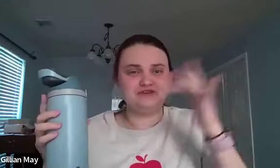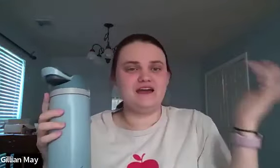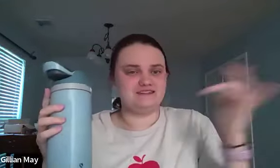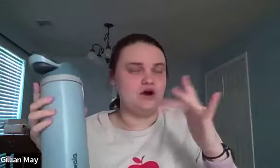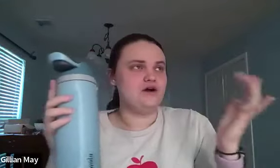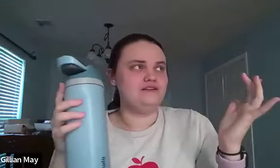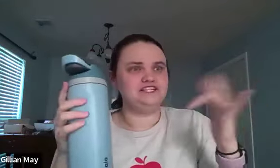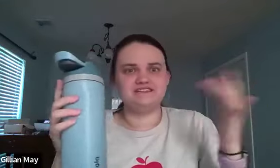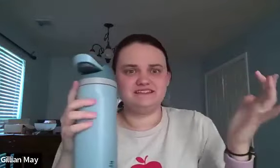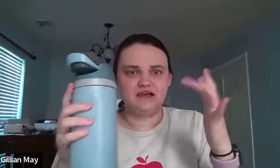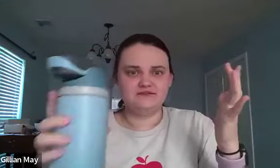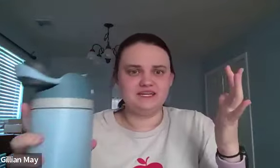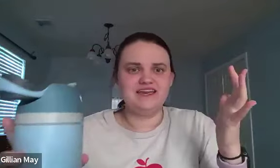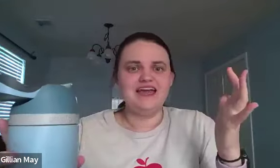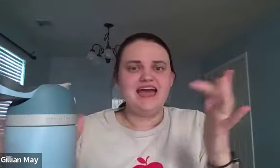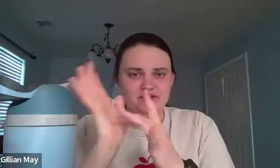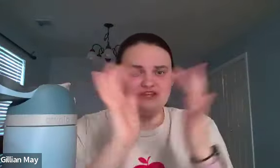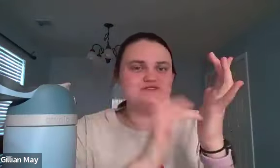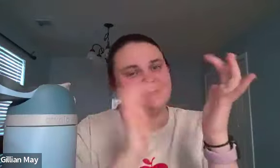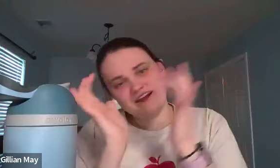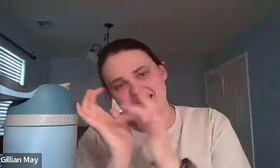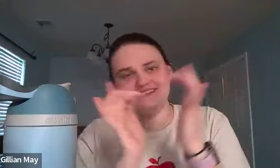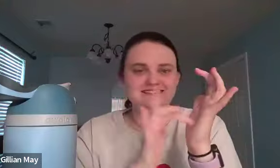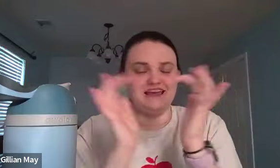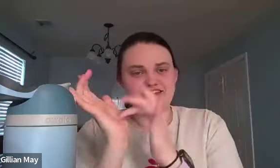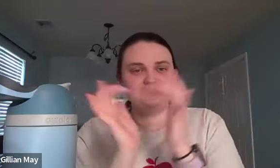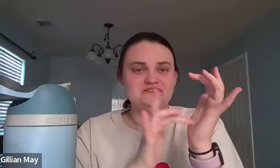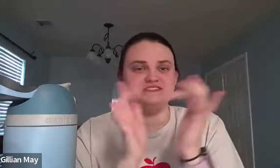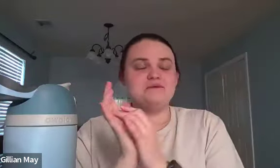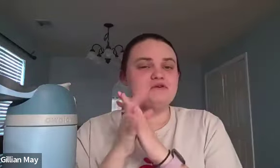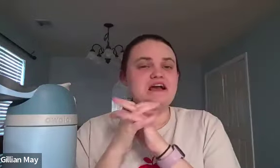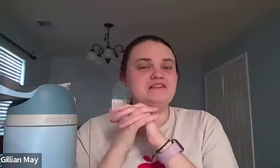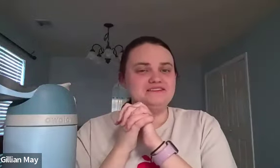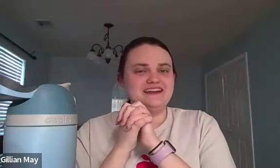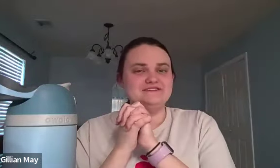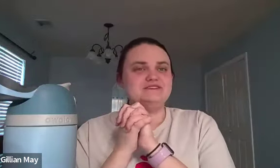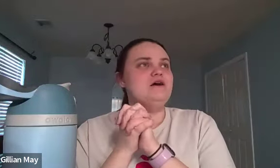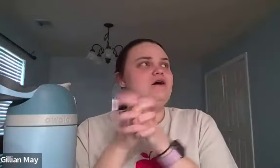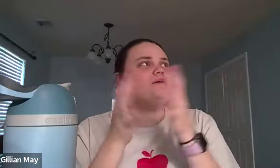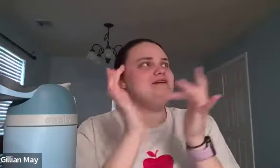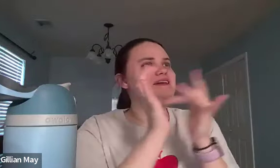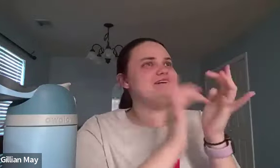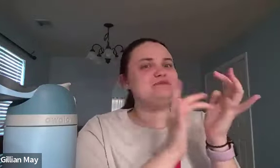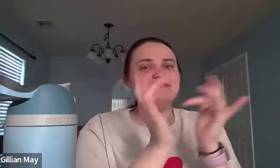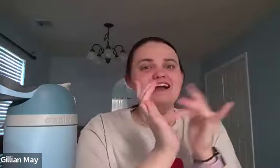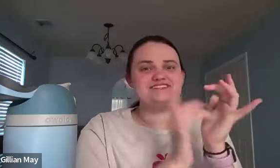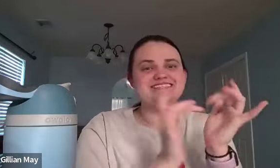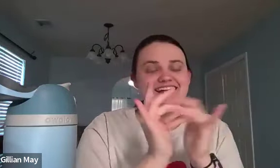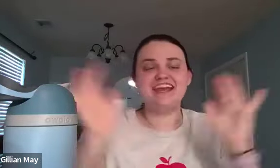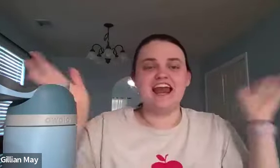that song, like Jesus Loves Me, and we use like our hands like to do this. And I remember when I learned that ASL, I was like, wait a minute, we were actually signing, and I